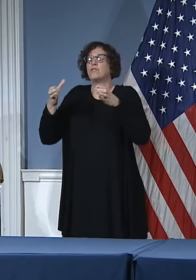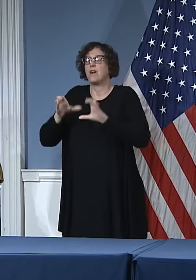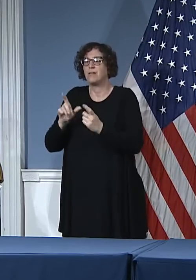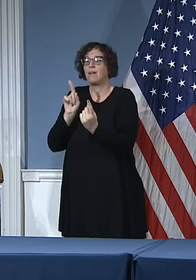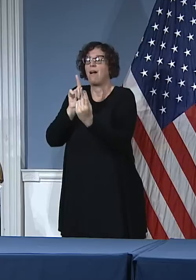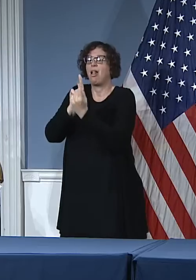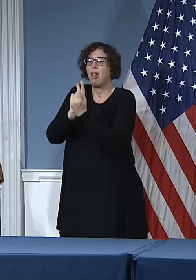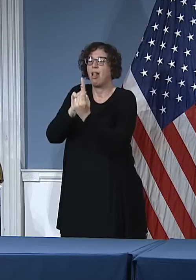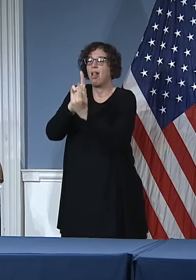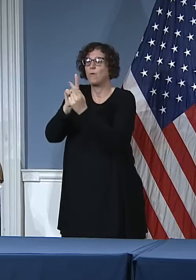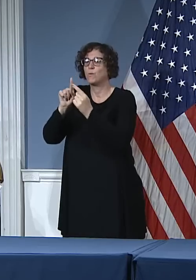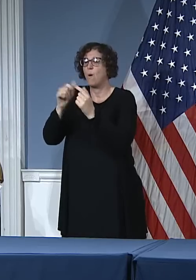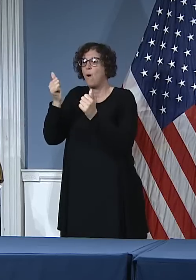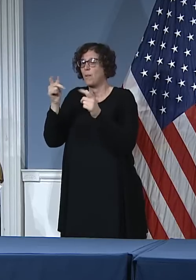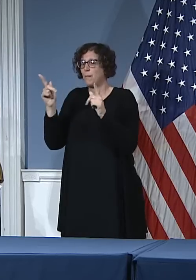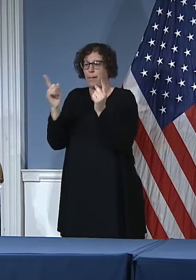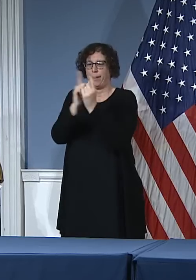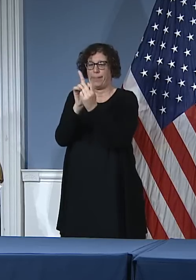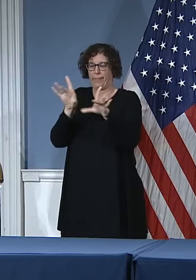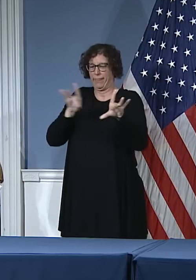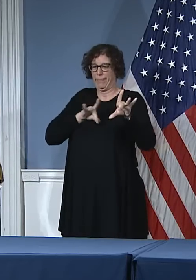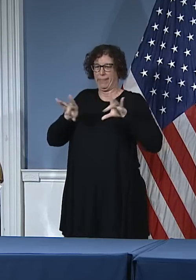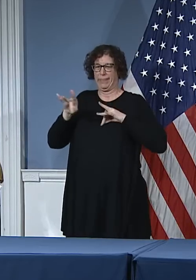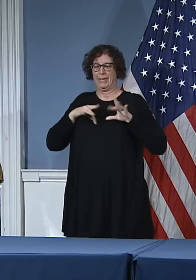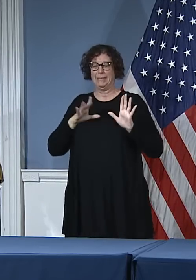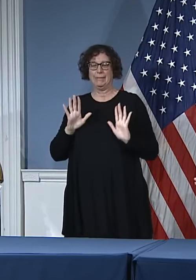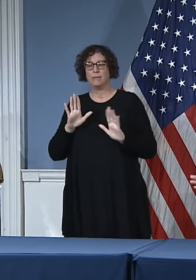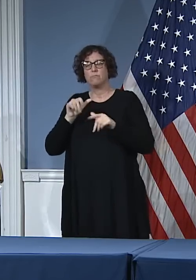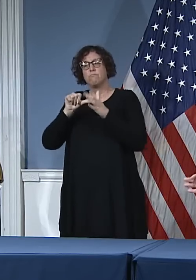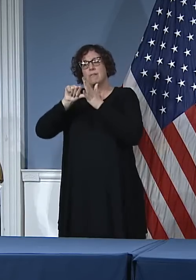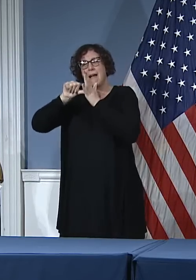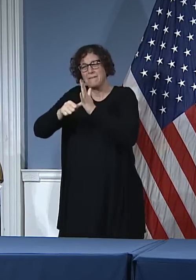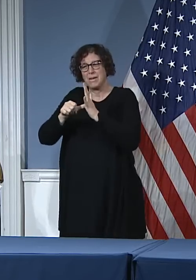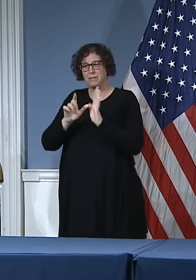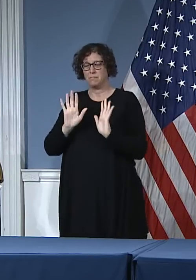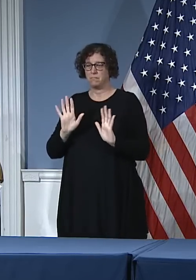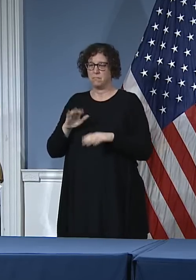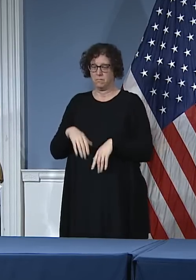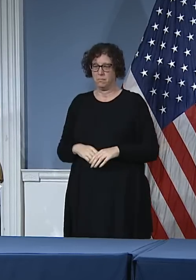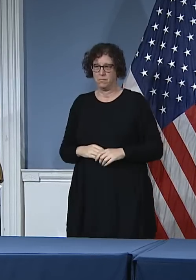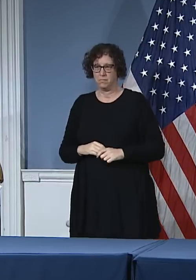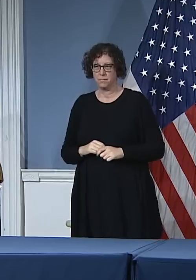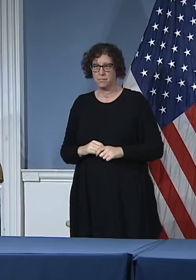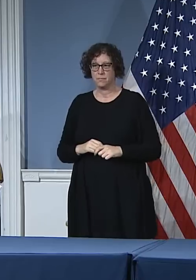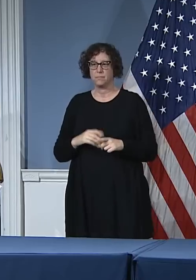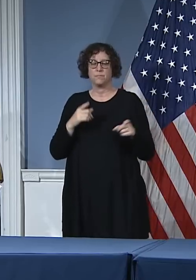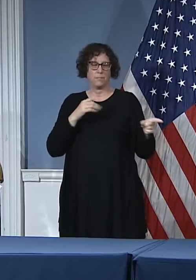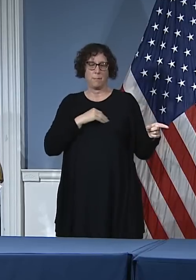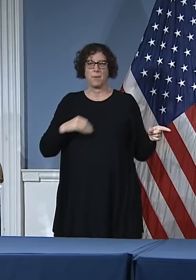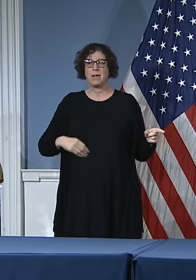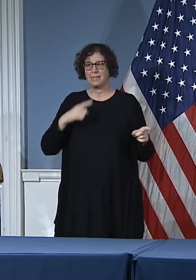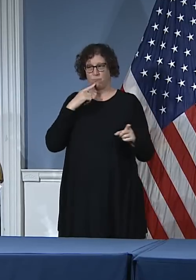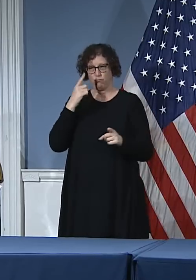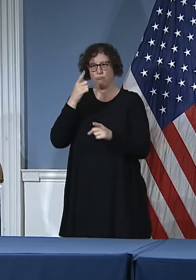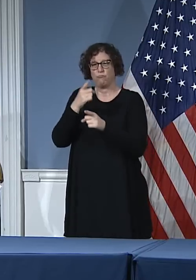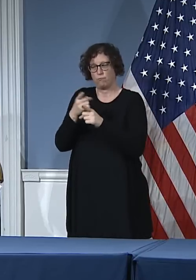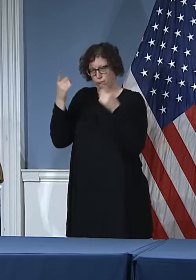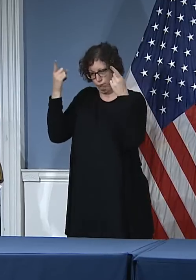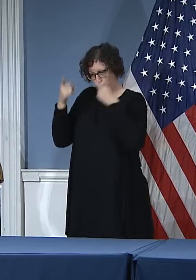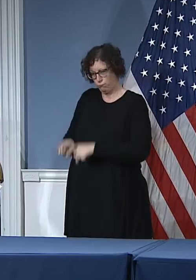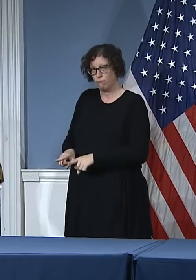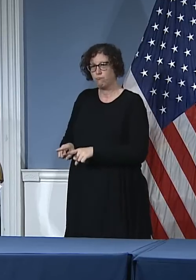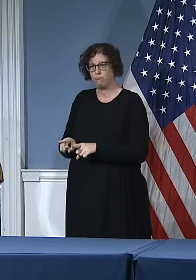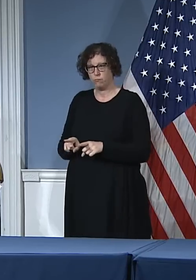why focus on distance, not so much on time. Right. That's great. And I want to just put a point on that, and then we'll keep